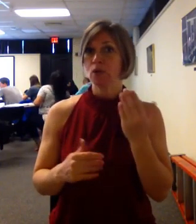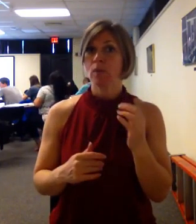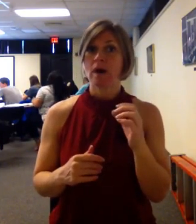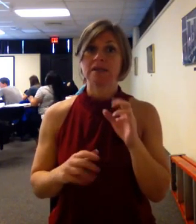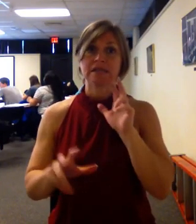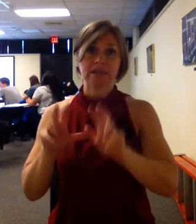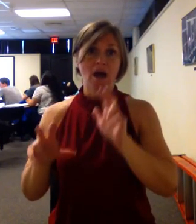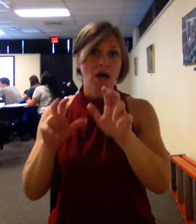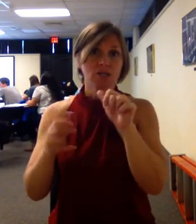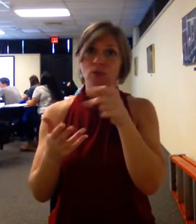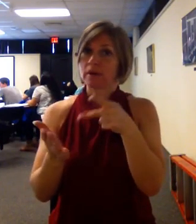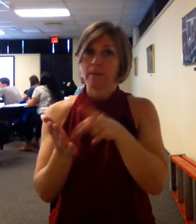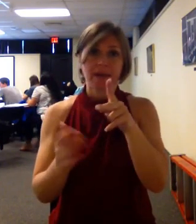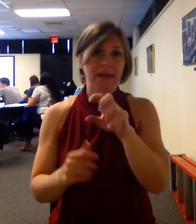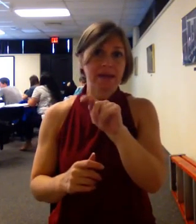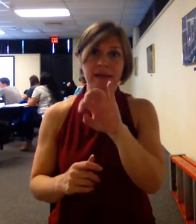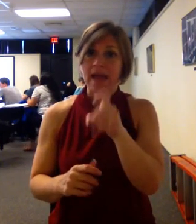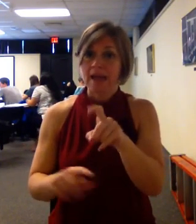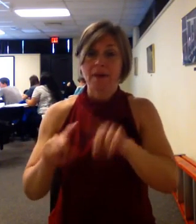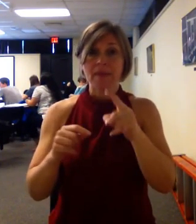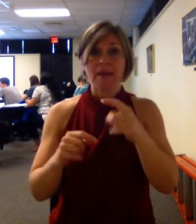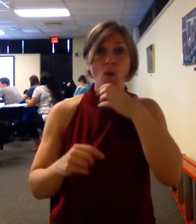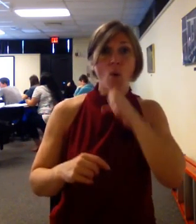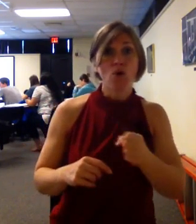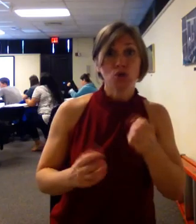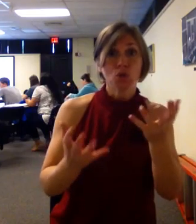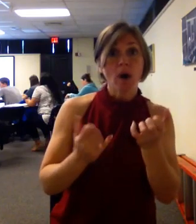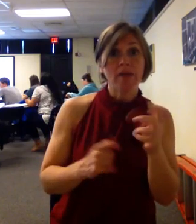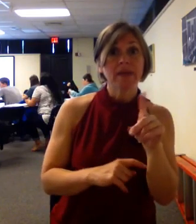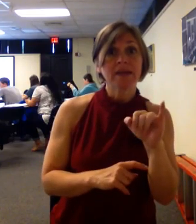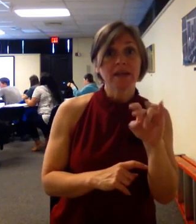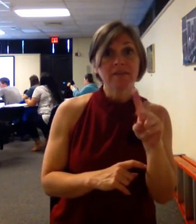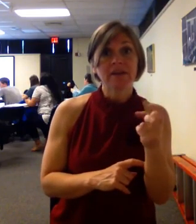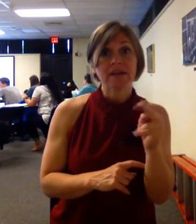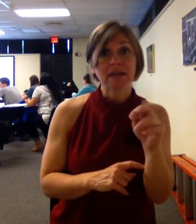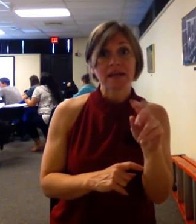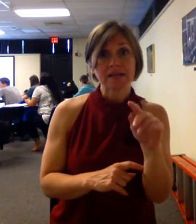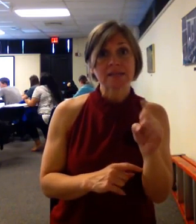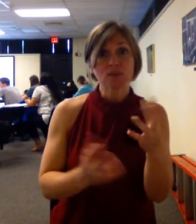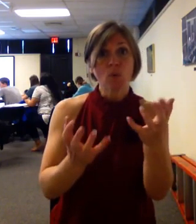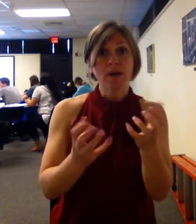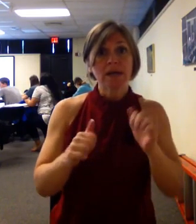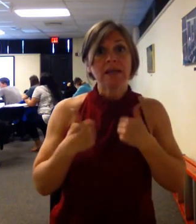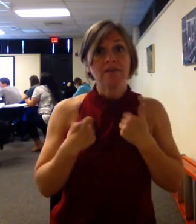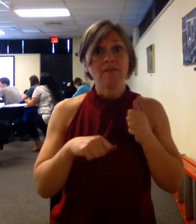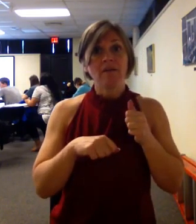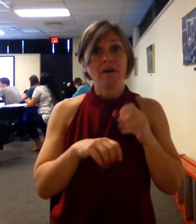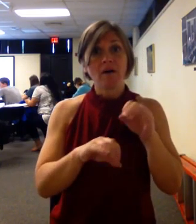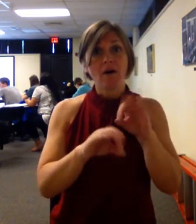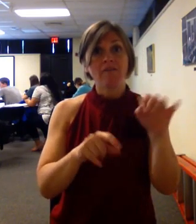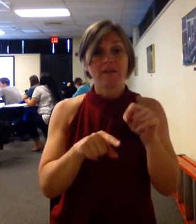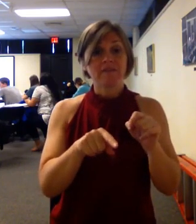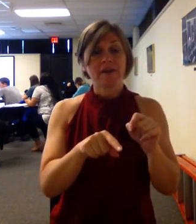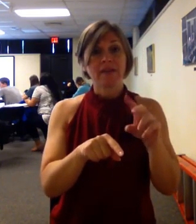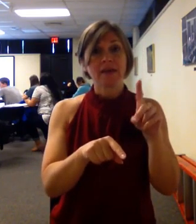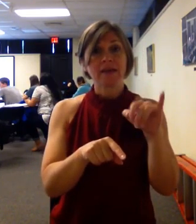tax on the dividends. Then as you get older, maybe you want the dividends because you want to live off those dividends. You need that cash flow, and you don't always want to have to be selling out of your portfolio